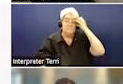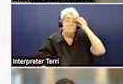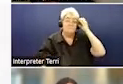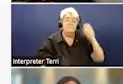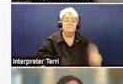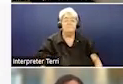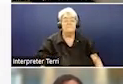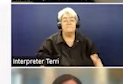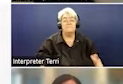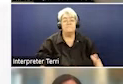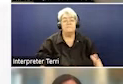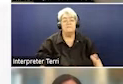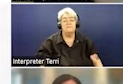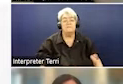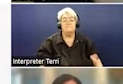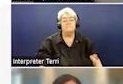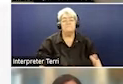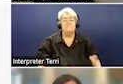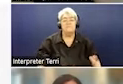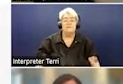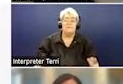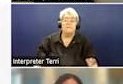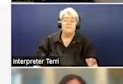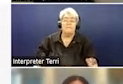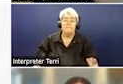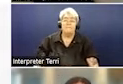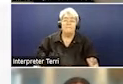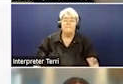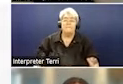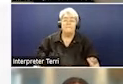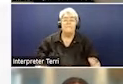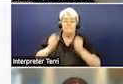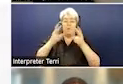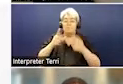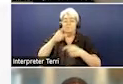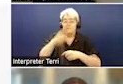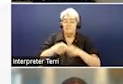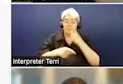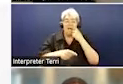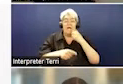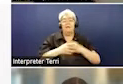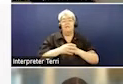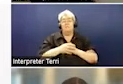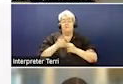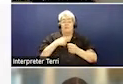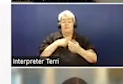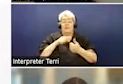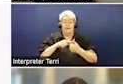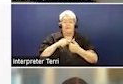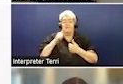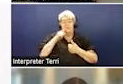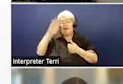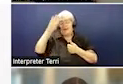And we posted it for the audience to respond to, but you have A, anthropologist,